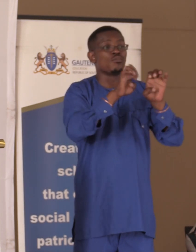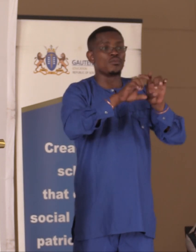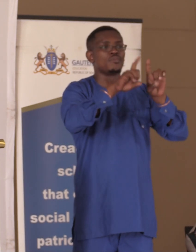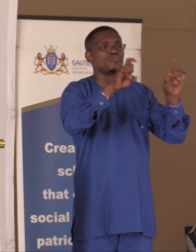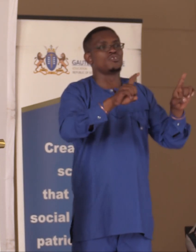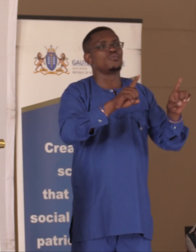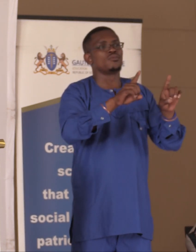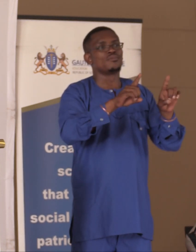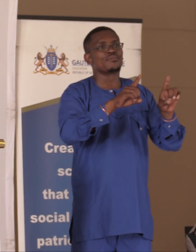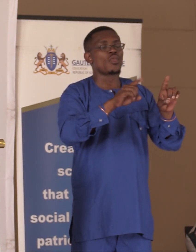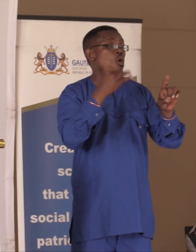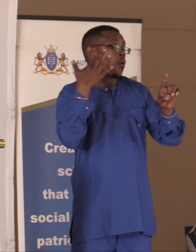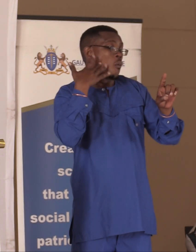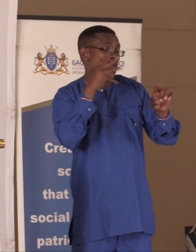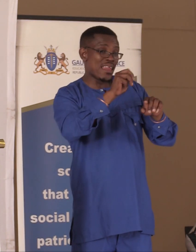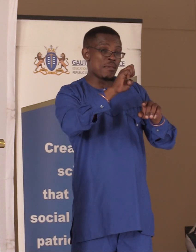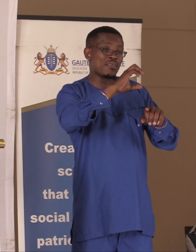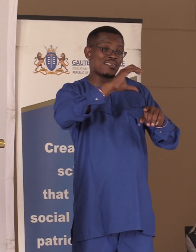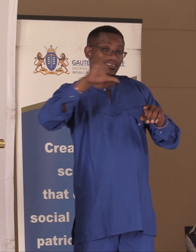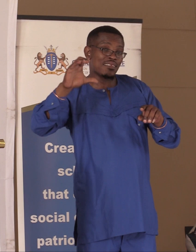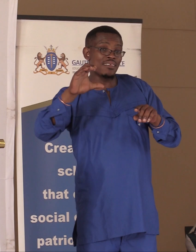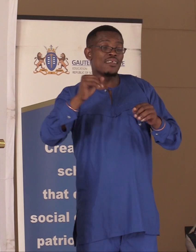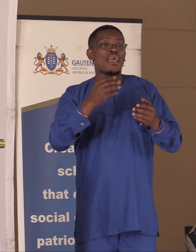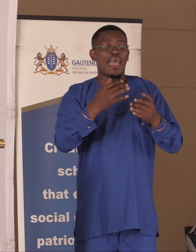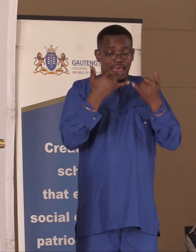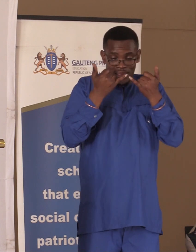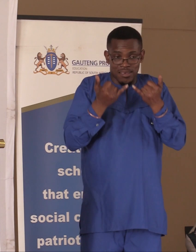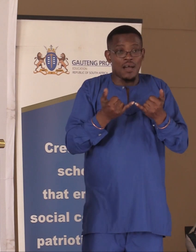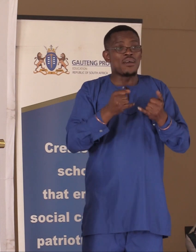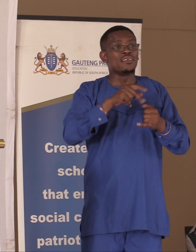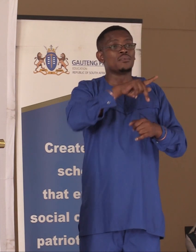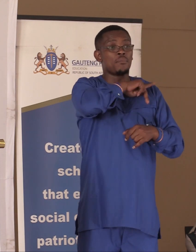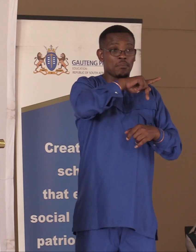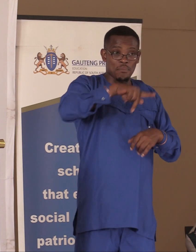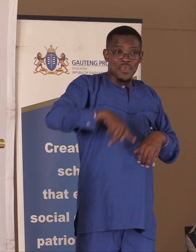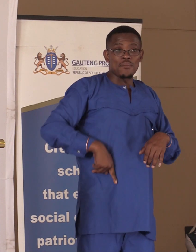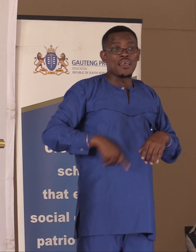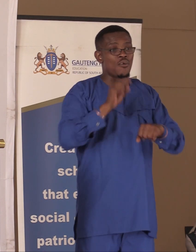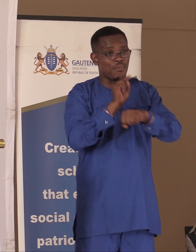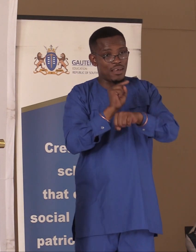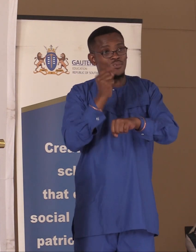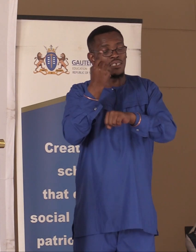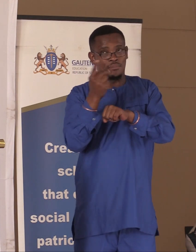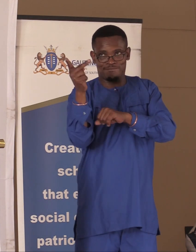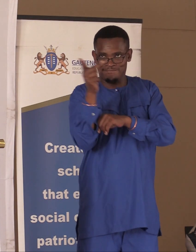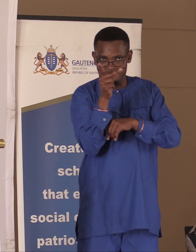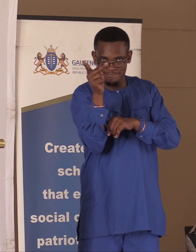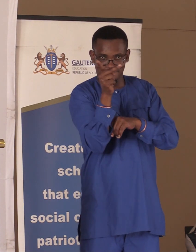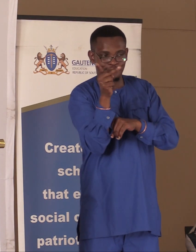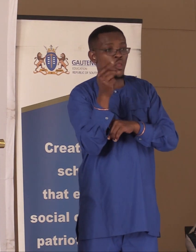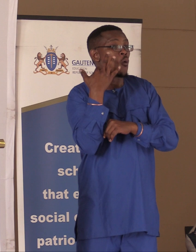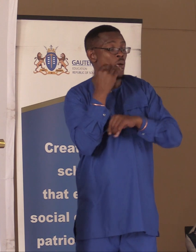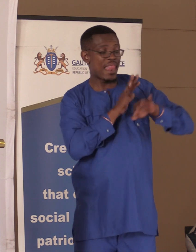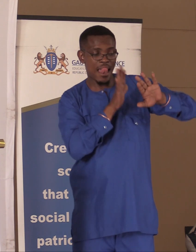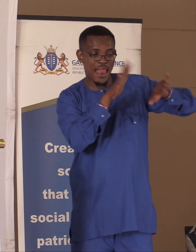Education. When MEC and the current Premier of Gauteng, when he left